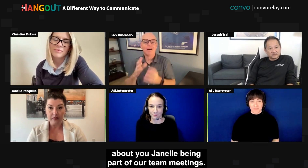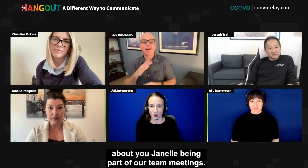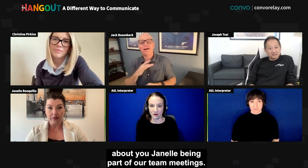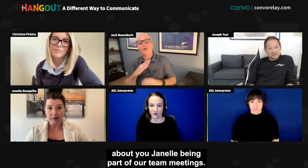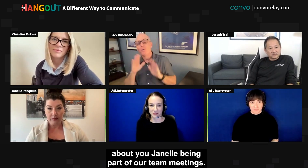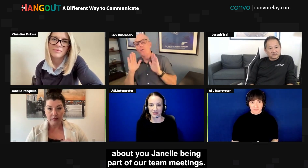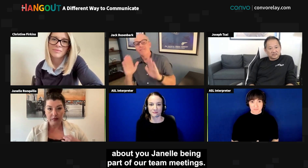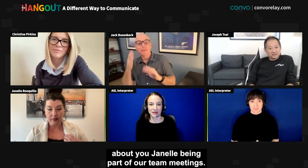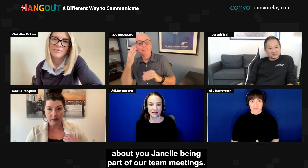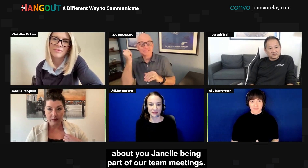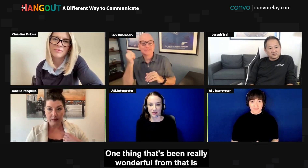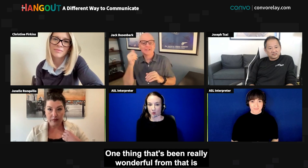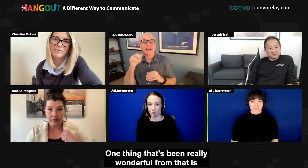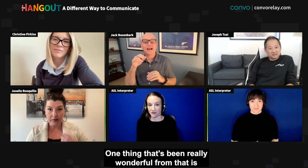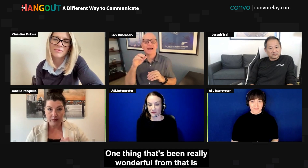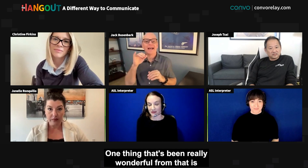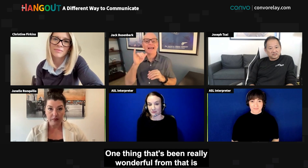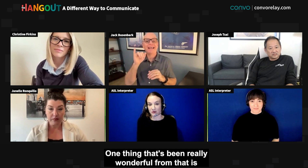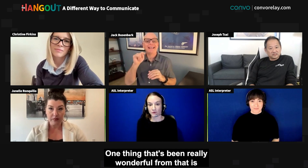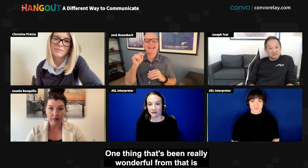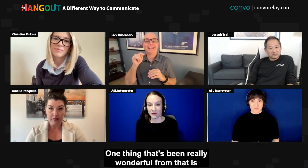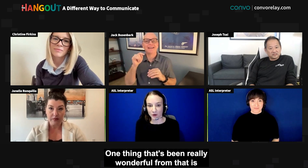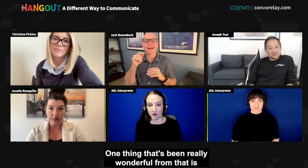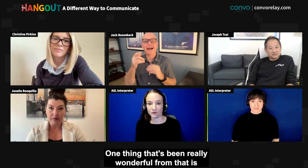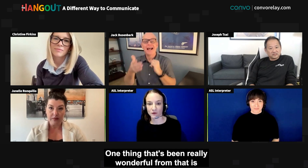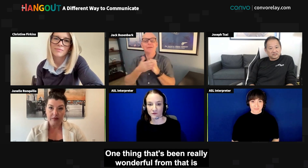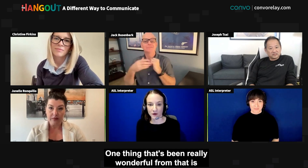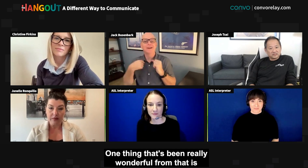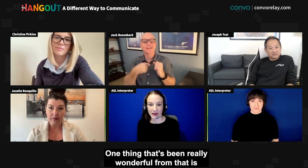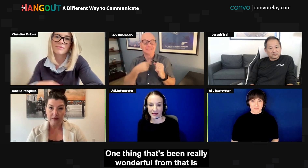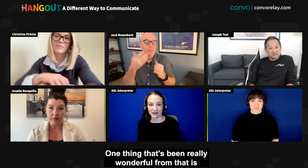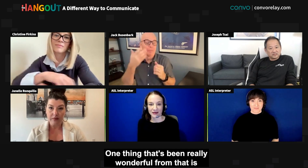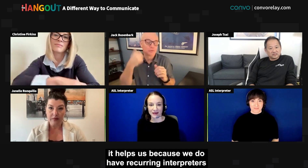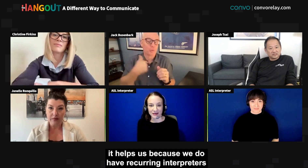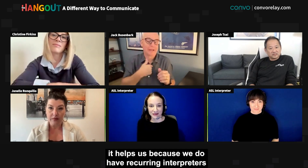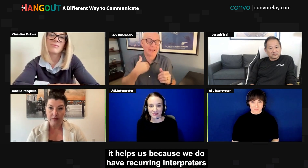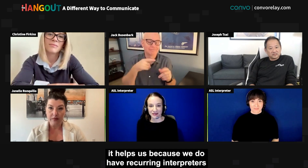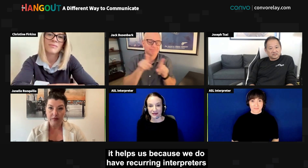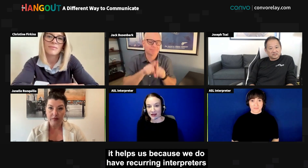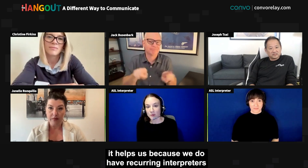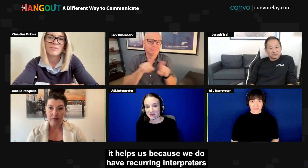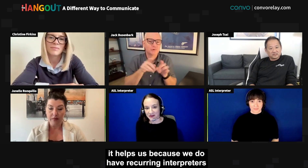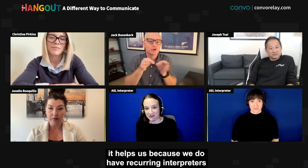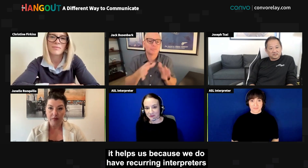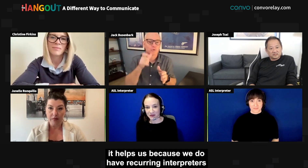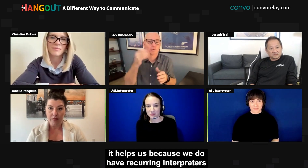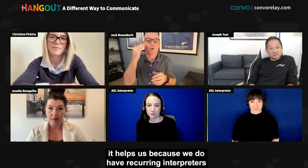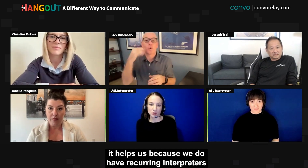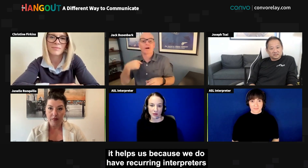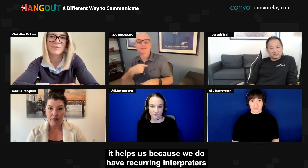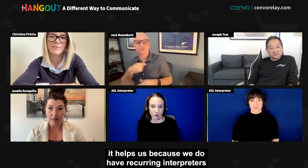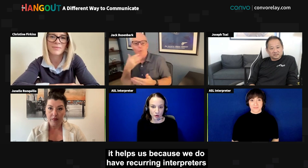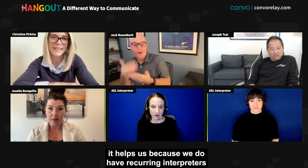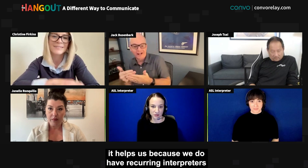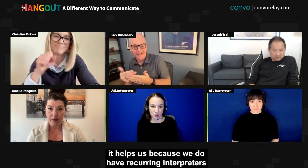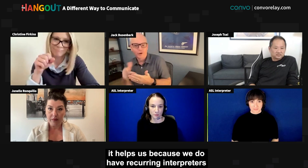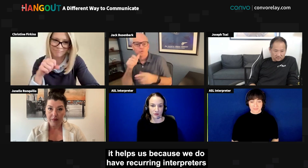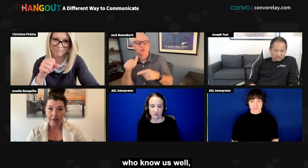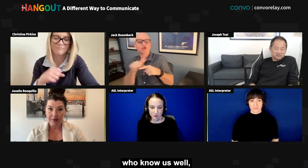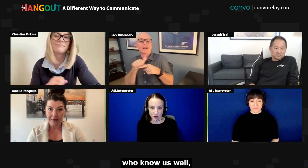part of our team meetings, one thing that's been really wonderful from that is it helps us because we do have recurring interpreters who know